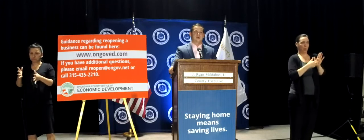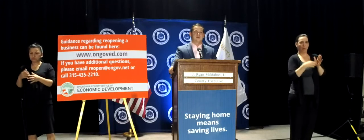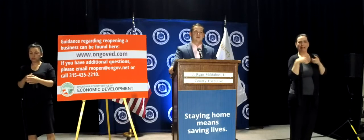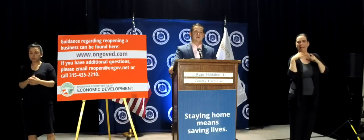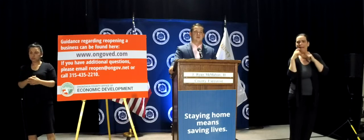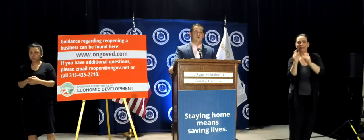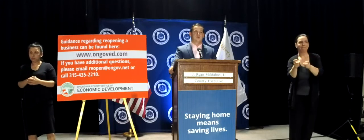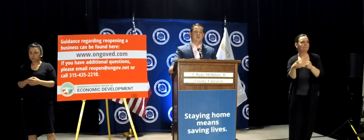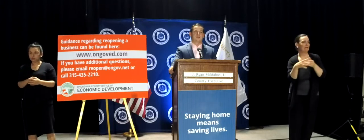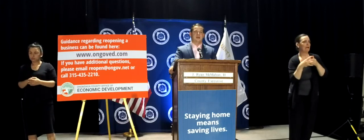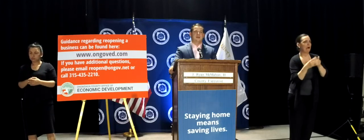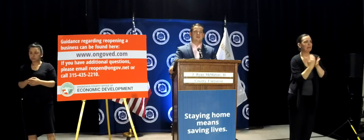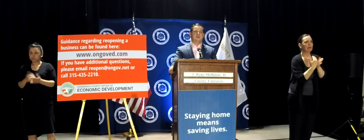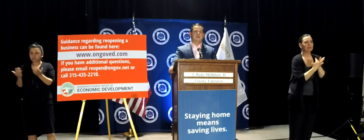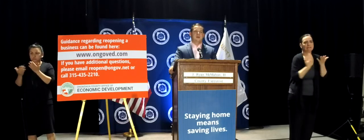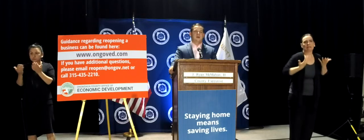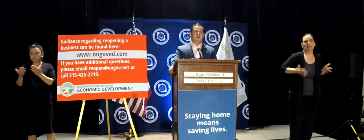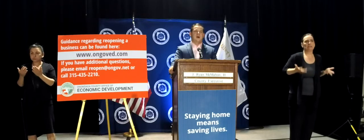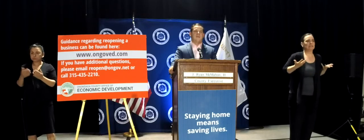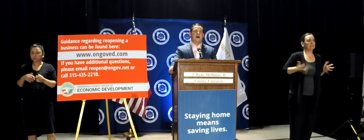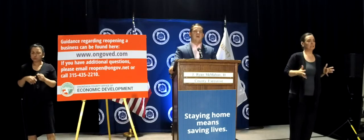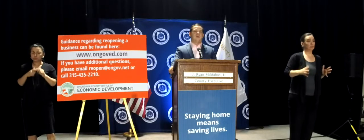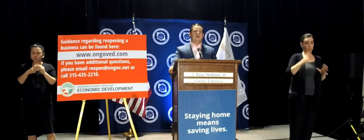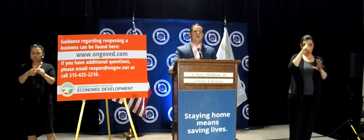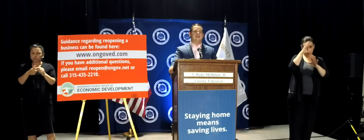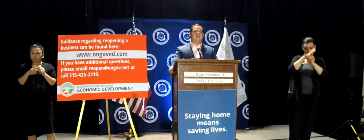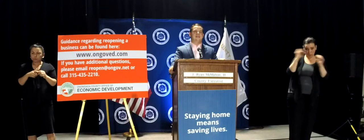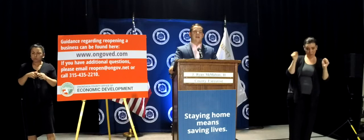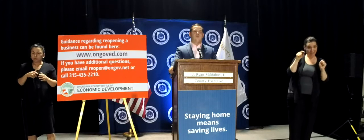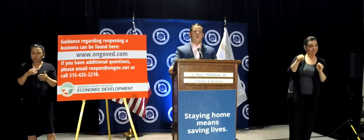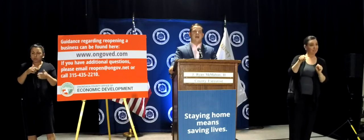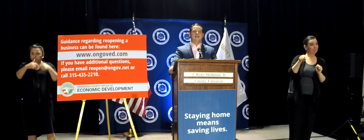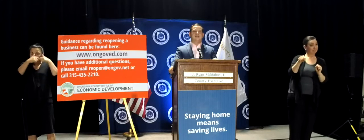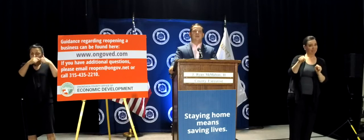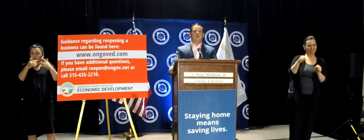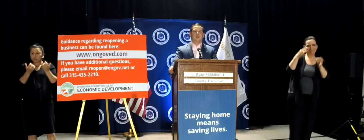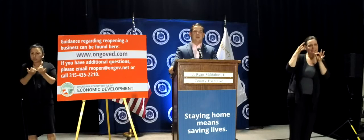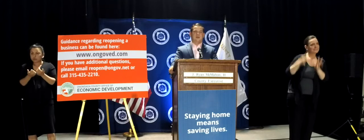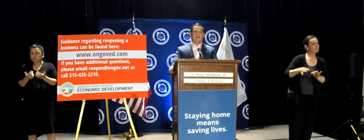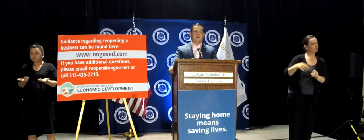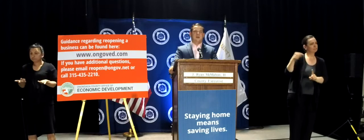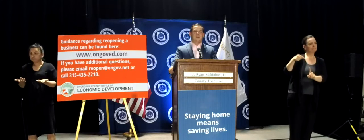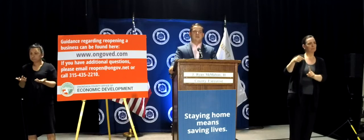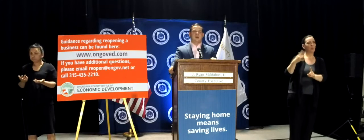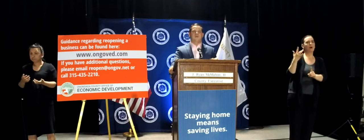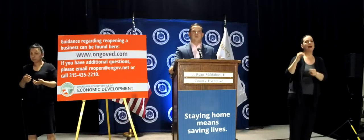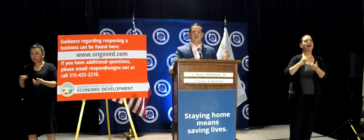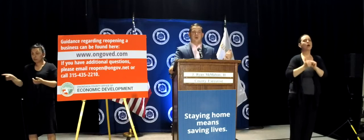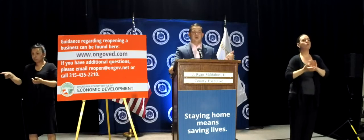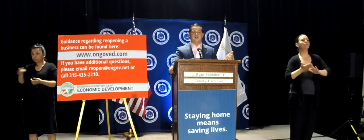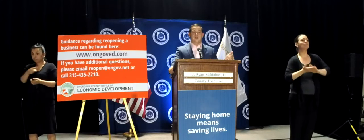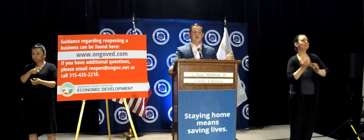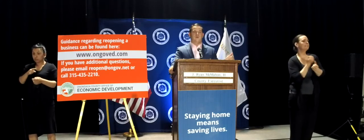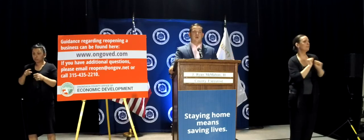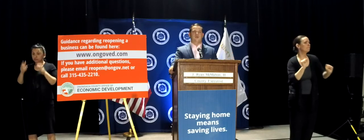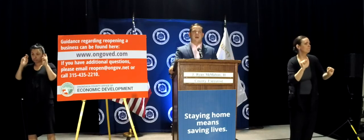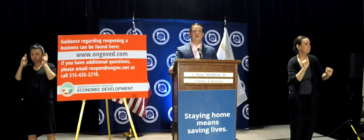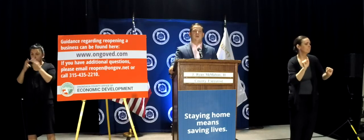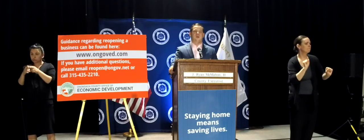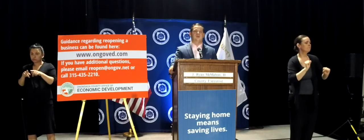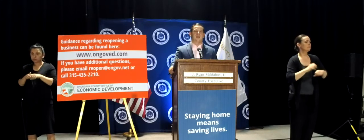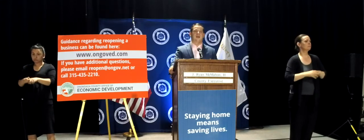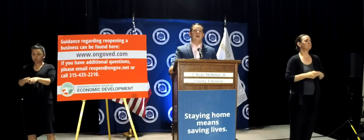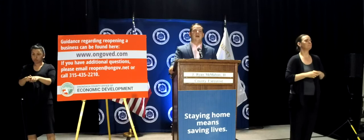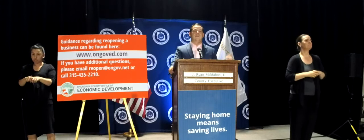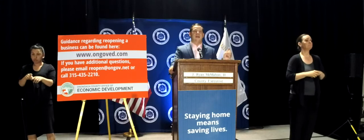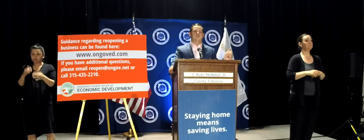asked of us to the superintendents about safe ways to do things based off of the current executive orders by New